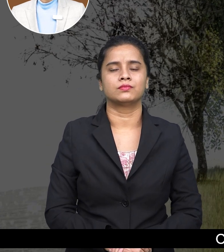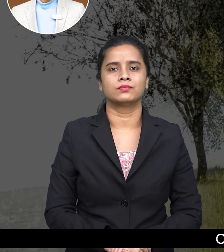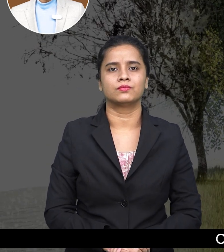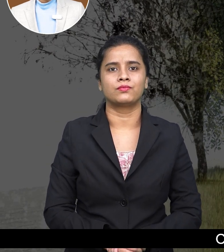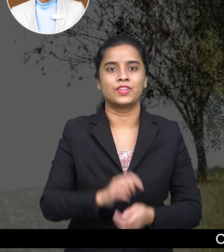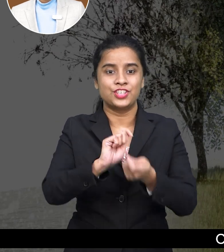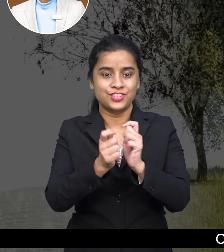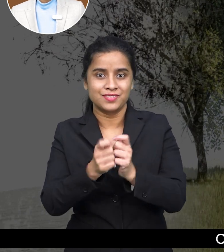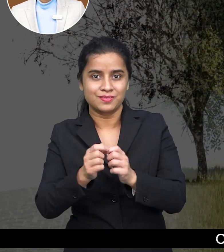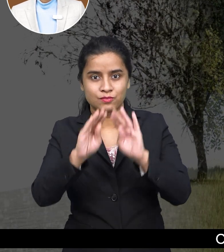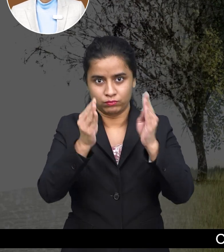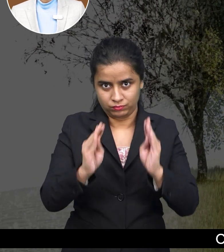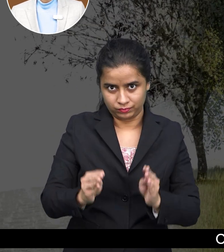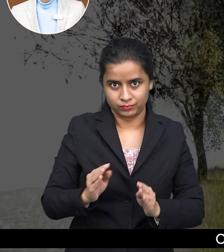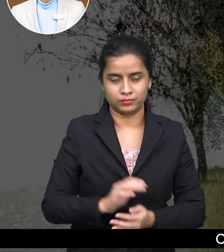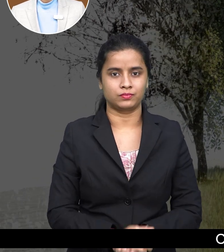change in shape,